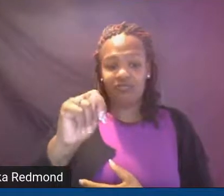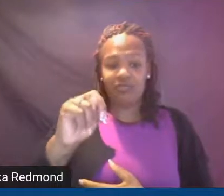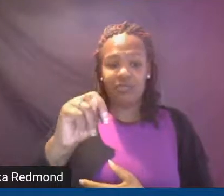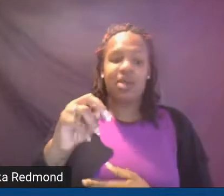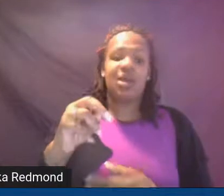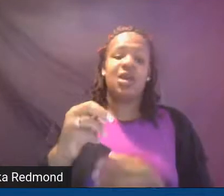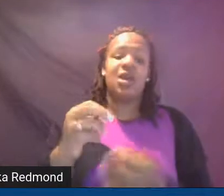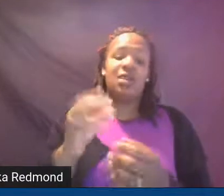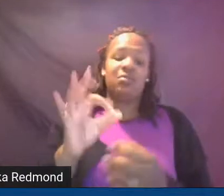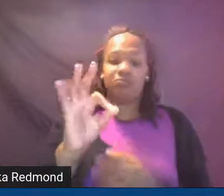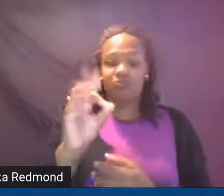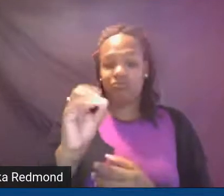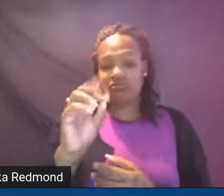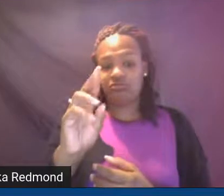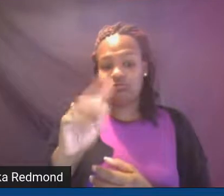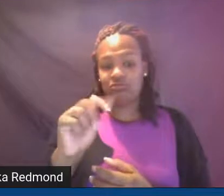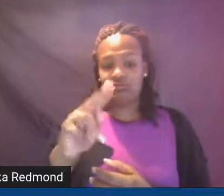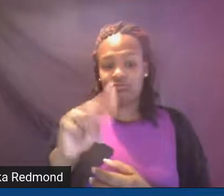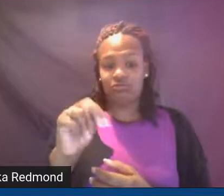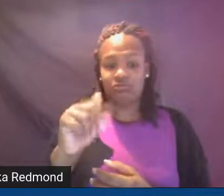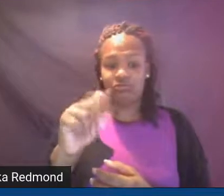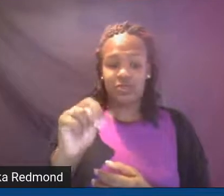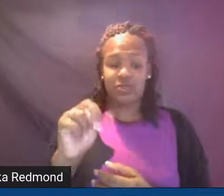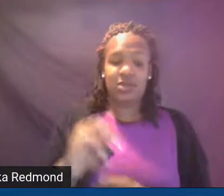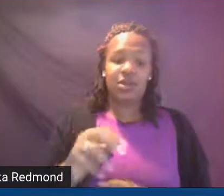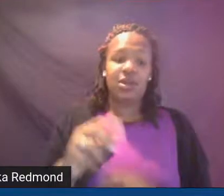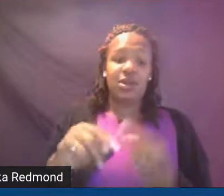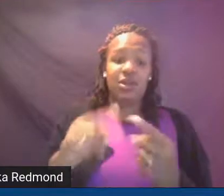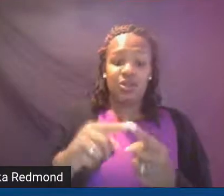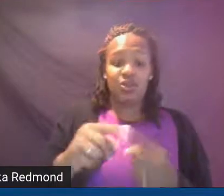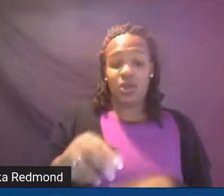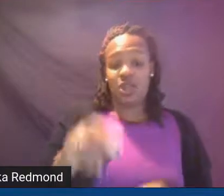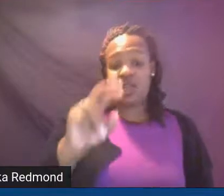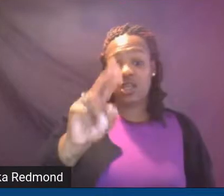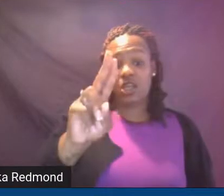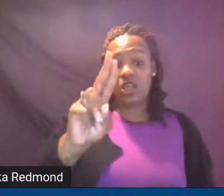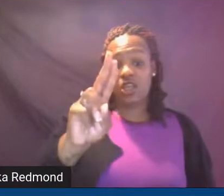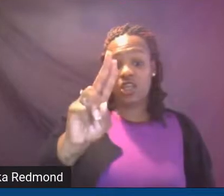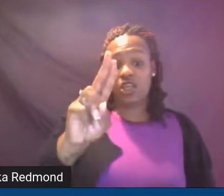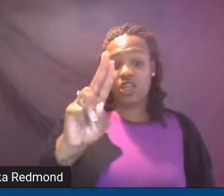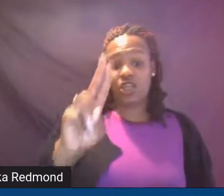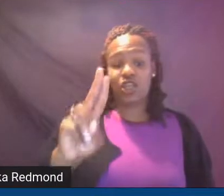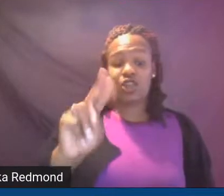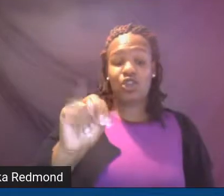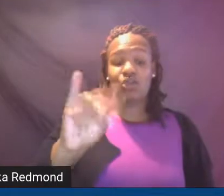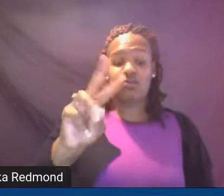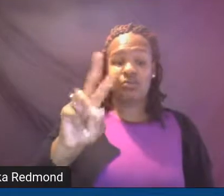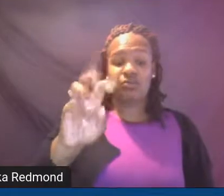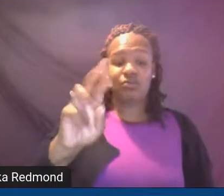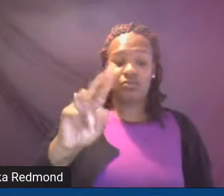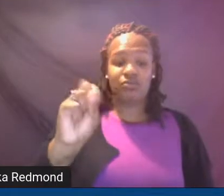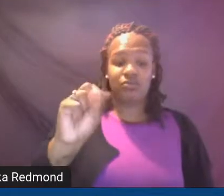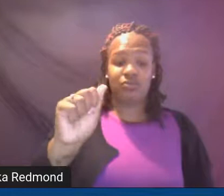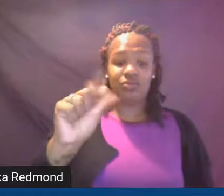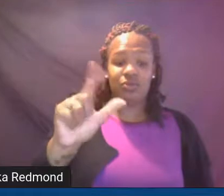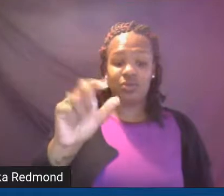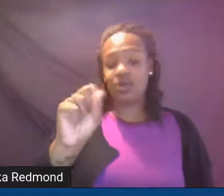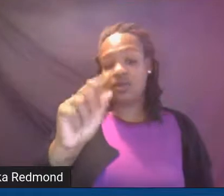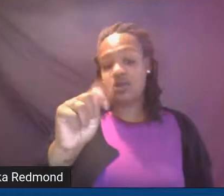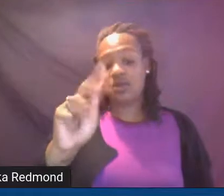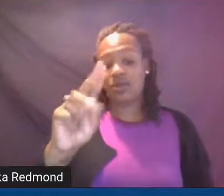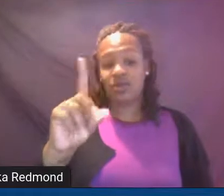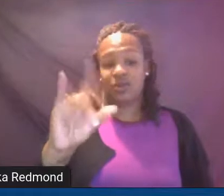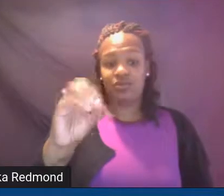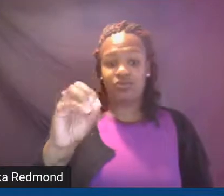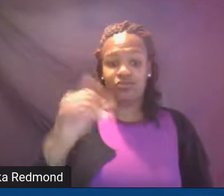when that executive at Universal Studios called me out. As an industry, we can be that person at scale.